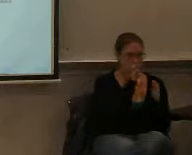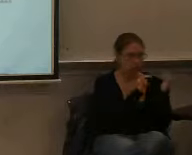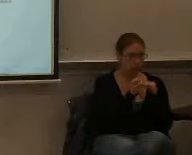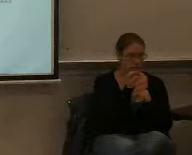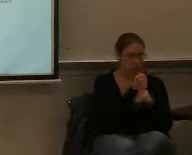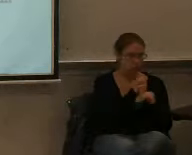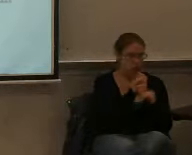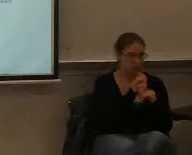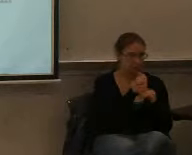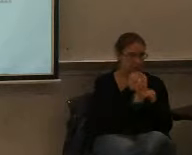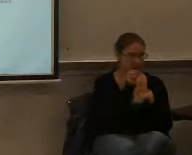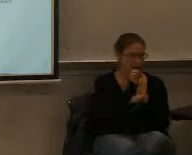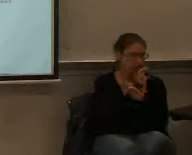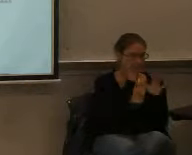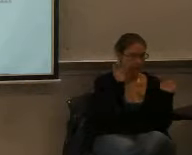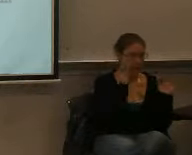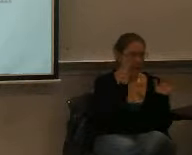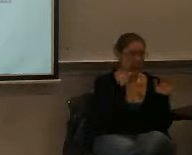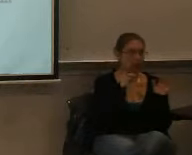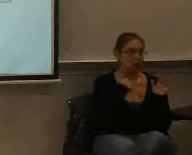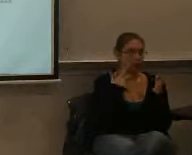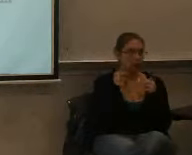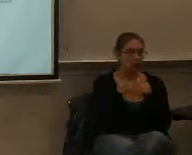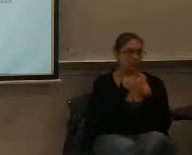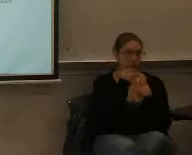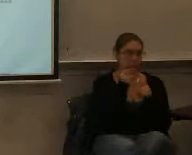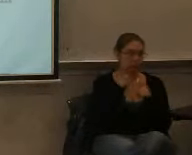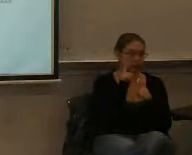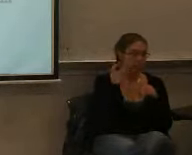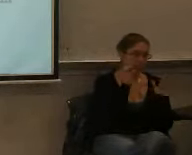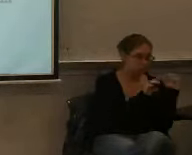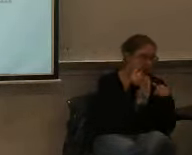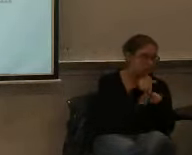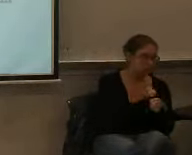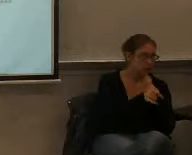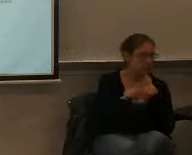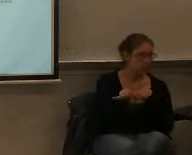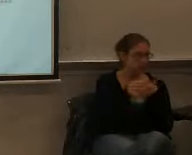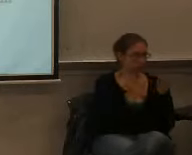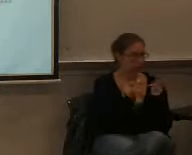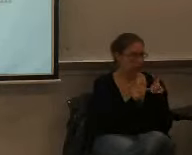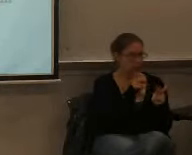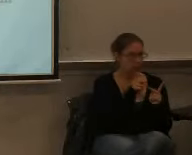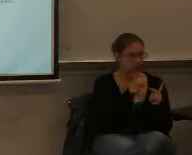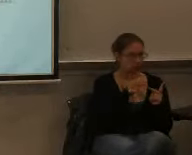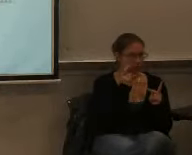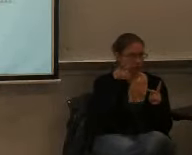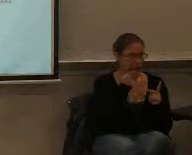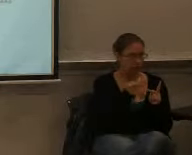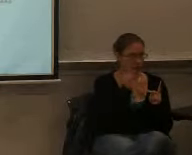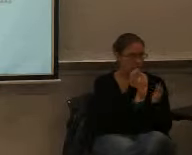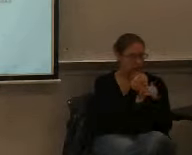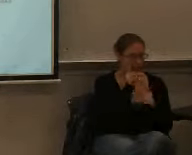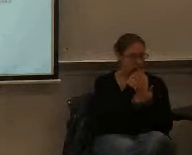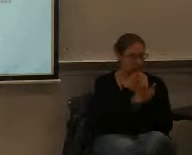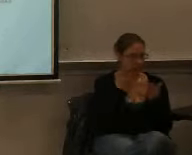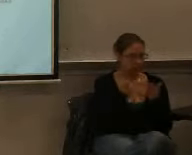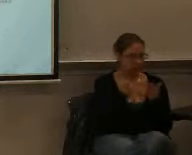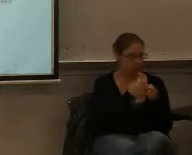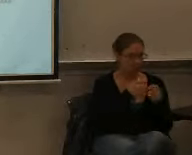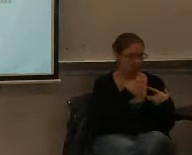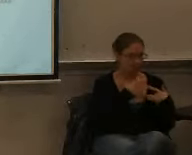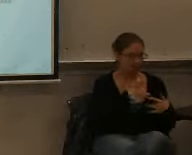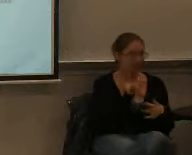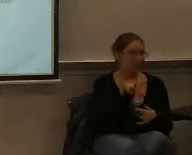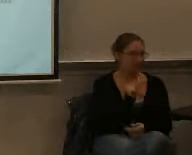of say, okay, this is the food I'm eating, and they go after that. I mean, it's just the way people are even, you know, they just kind of, if you're looking for something, you're more likely